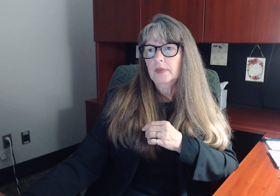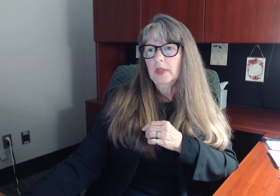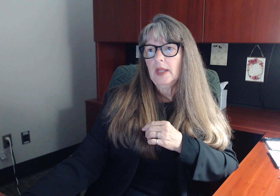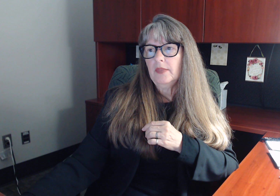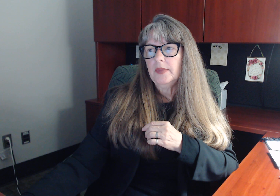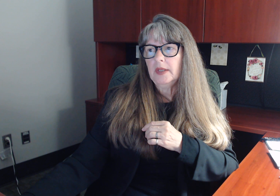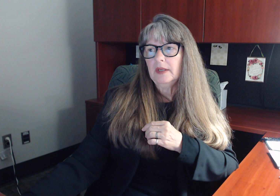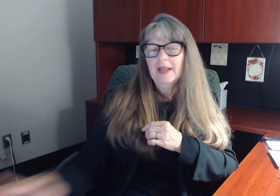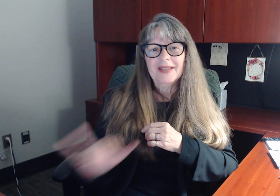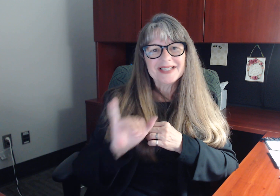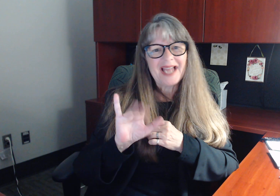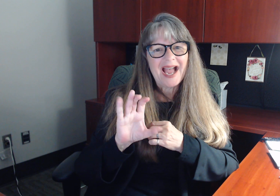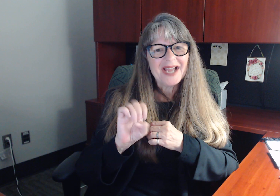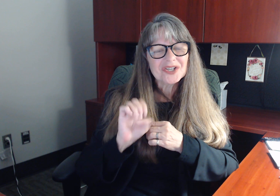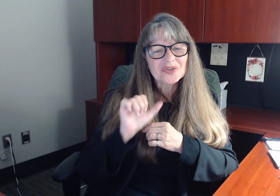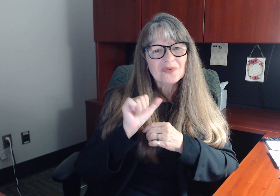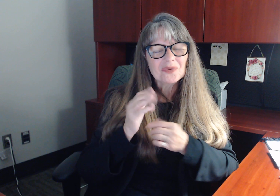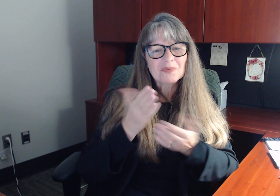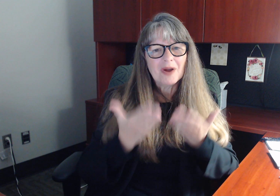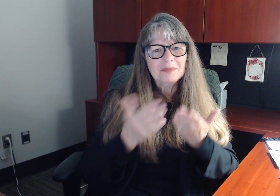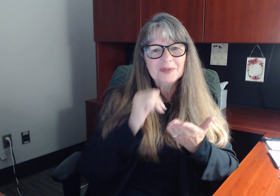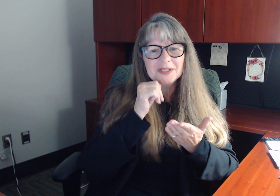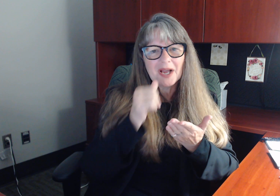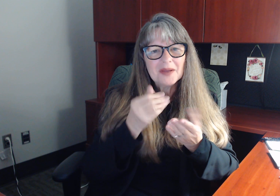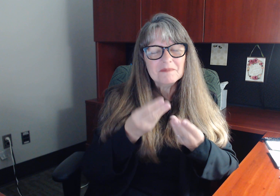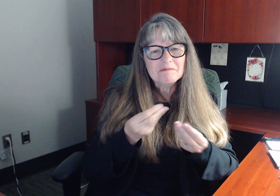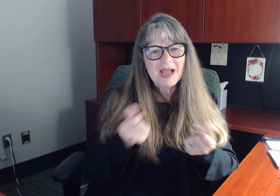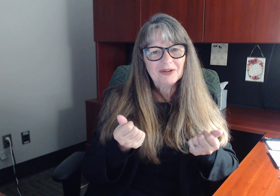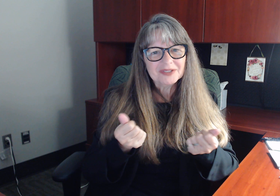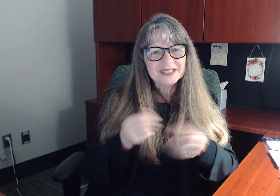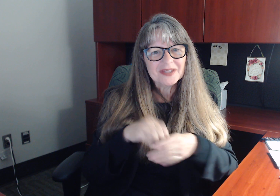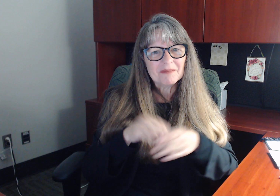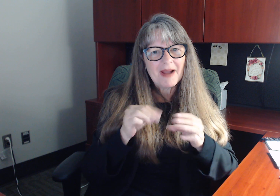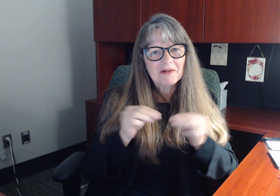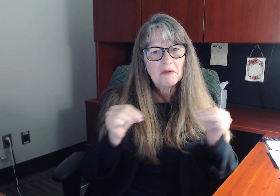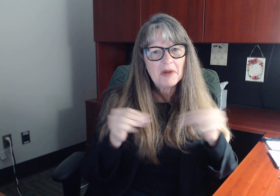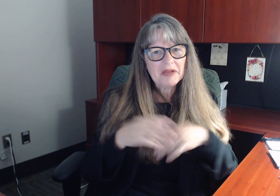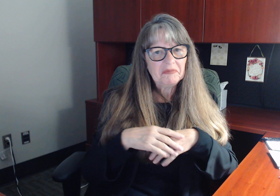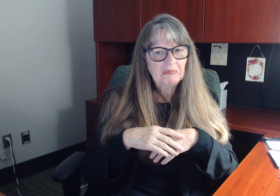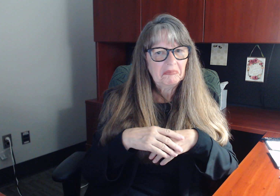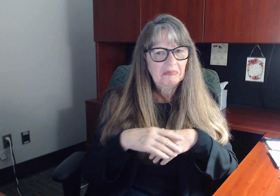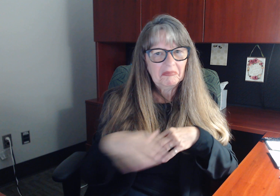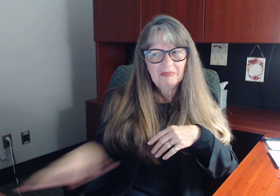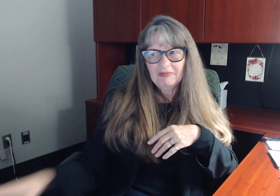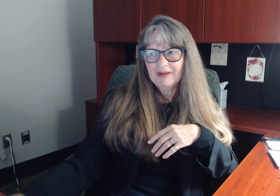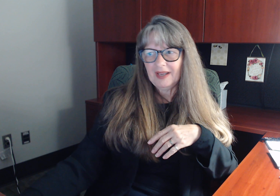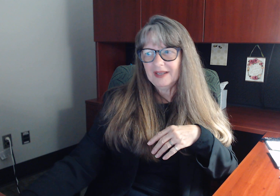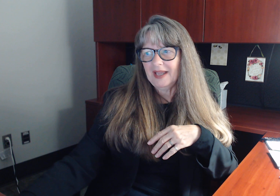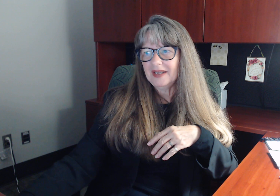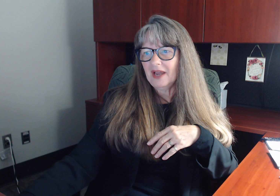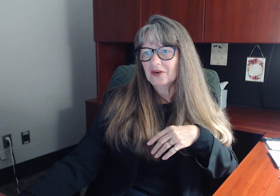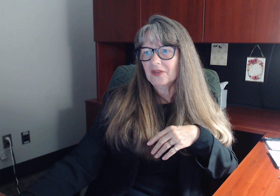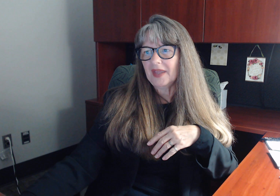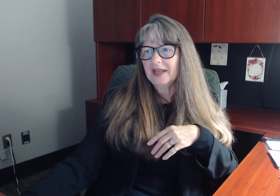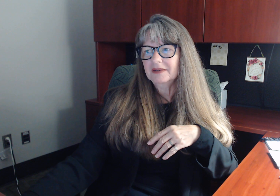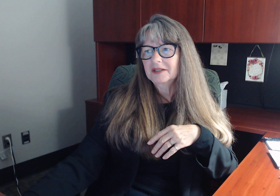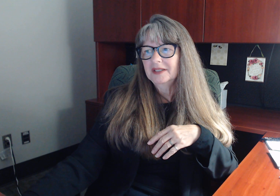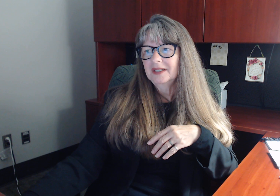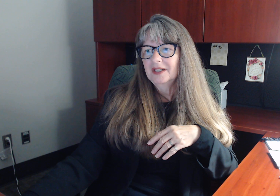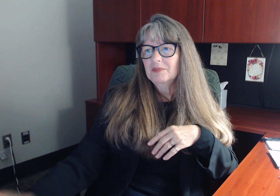And then they said ice would probably not melt in the microwave. I had not heard of that because